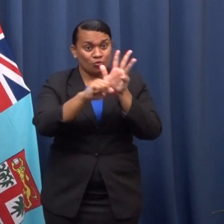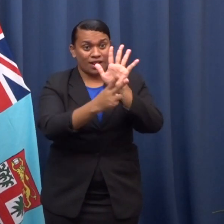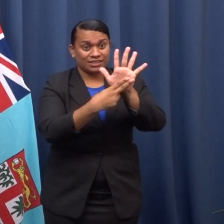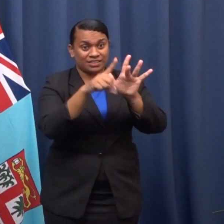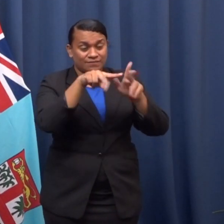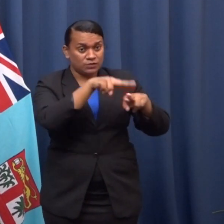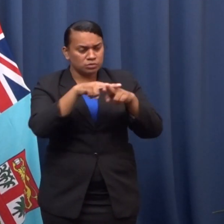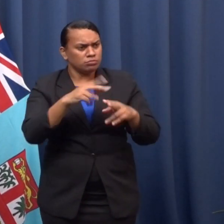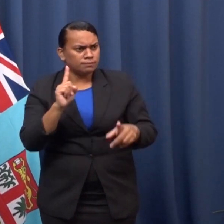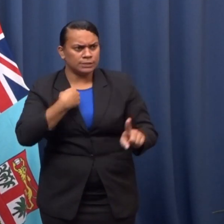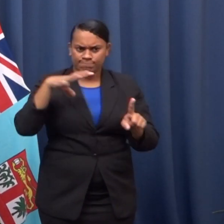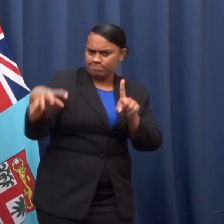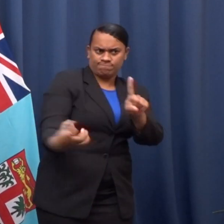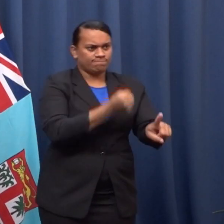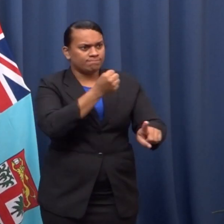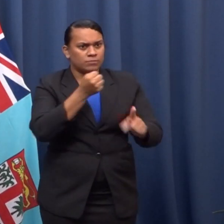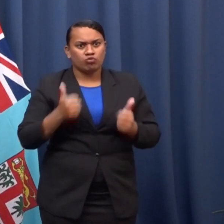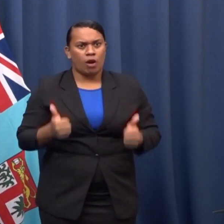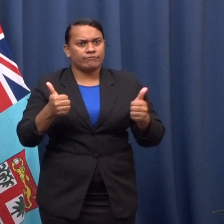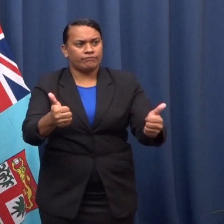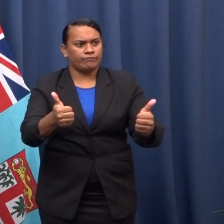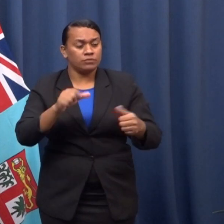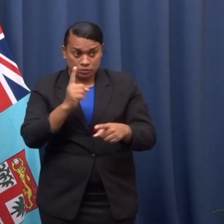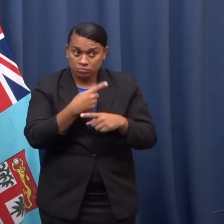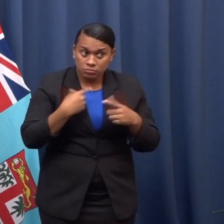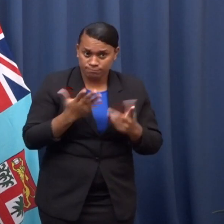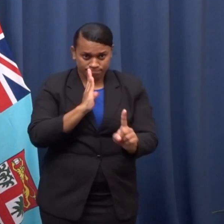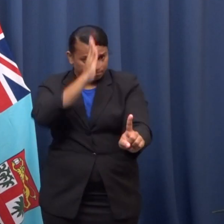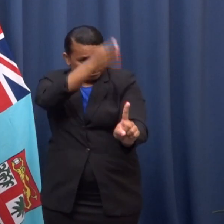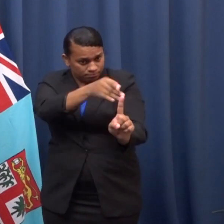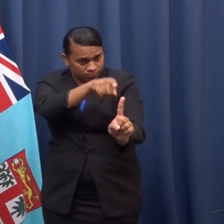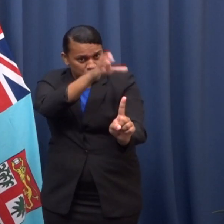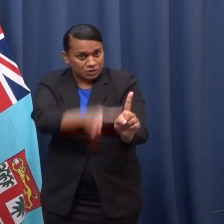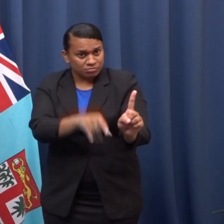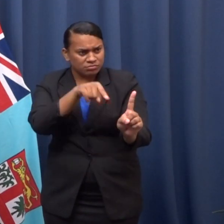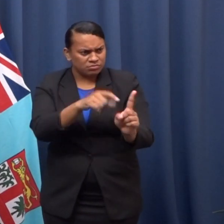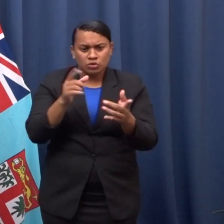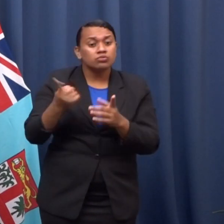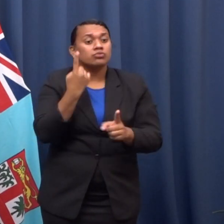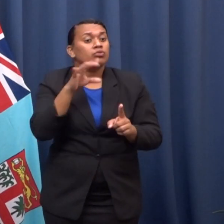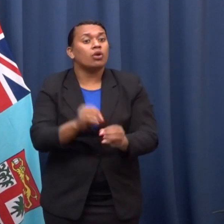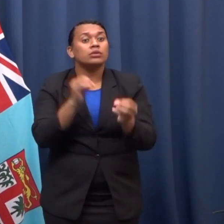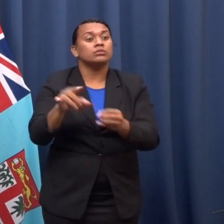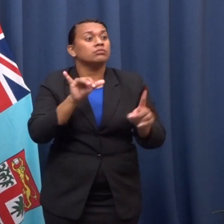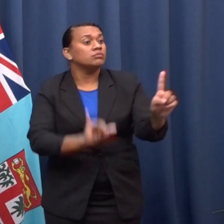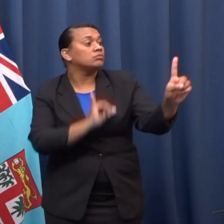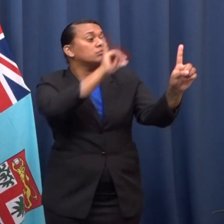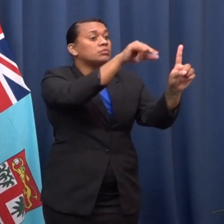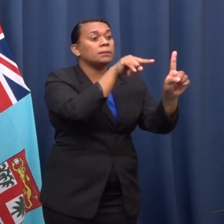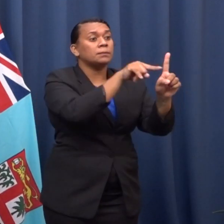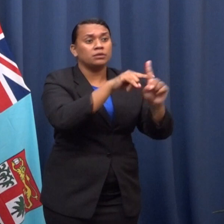be going for the person who fixed up all the movement, and also the personal assistant who may be involved